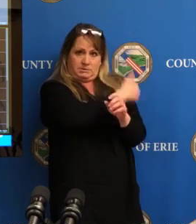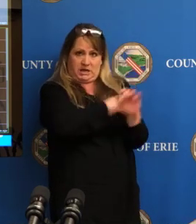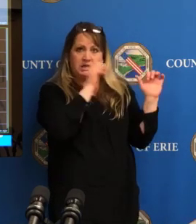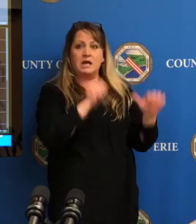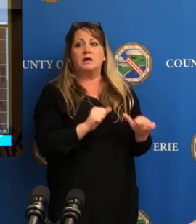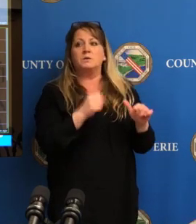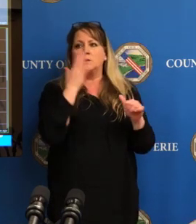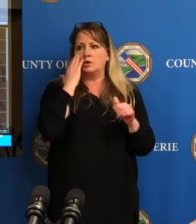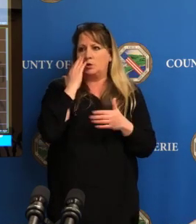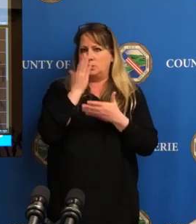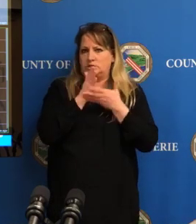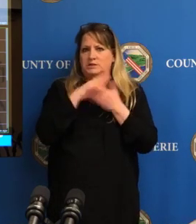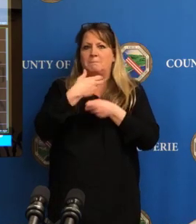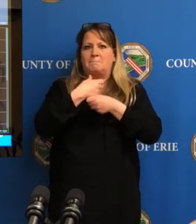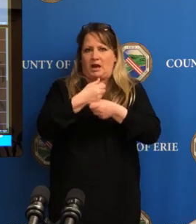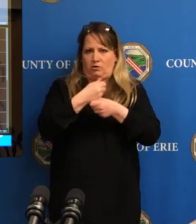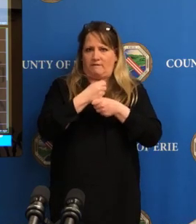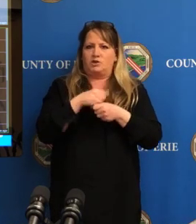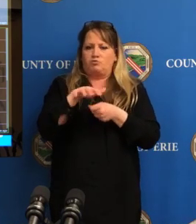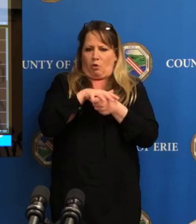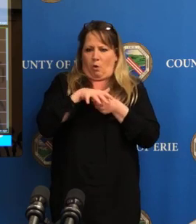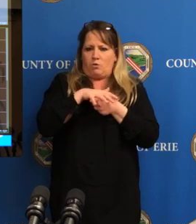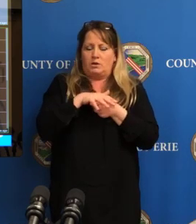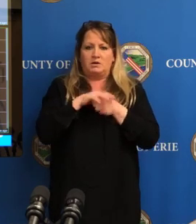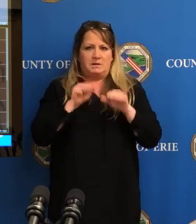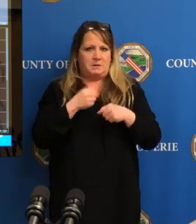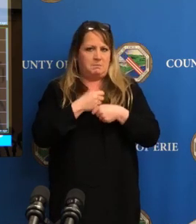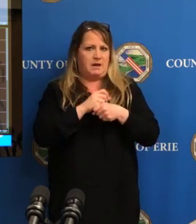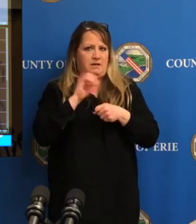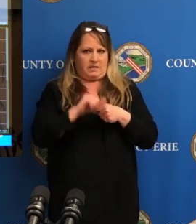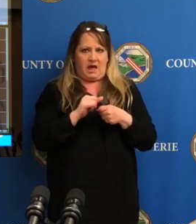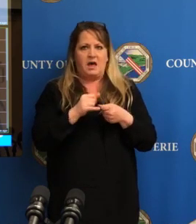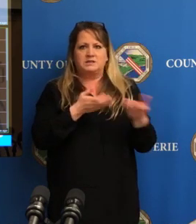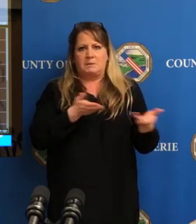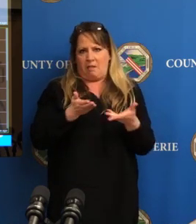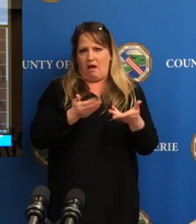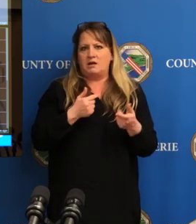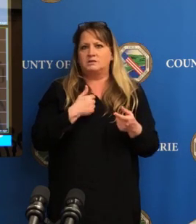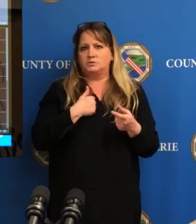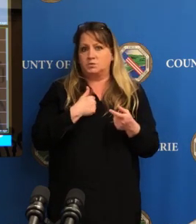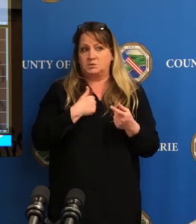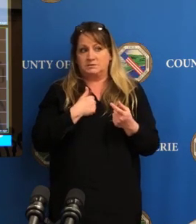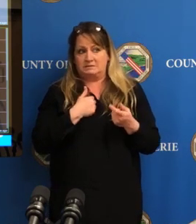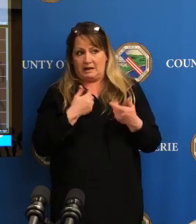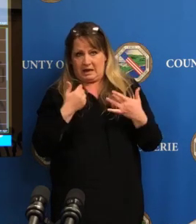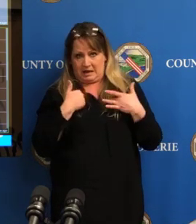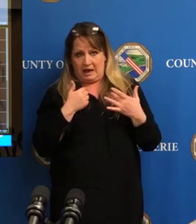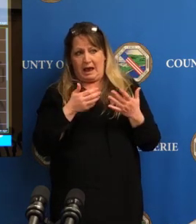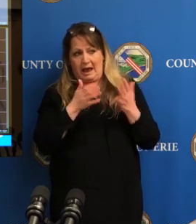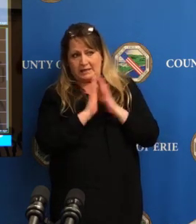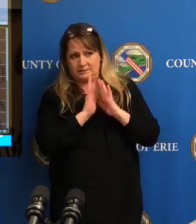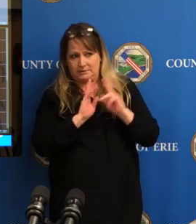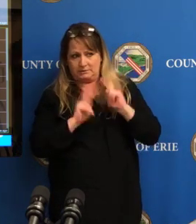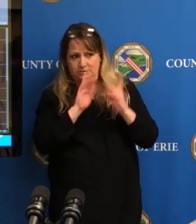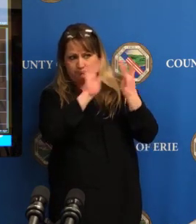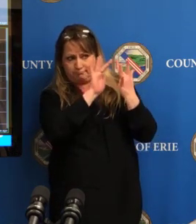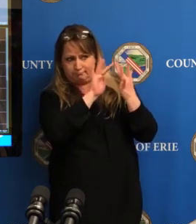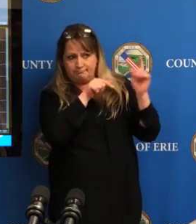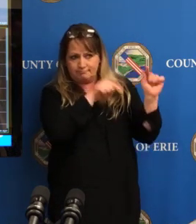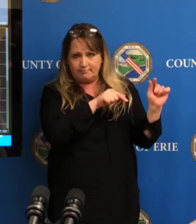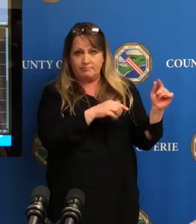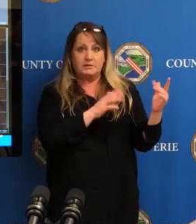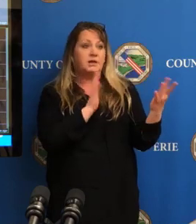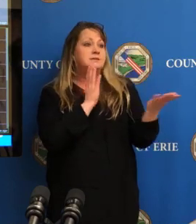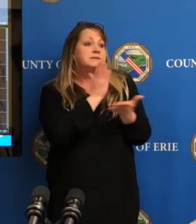of manufacturers locally who make some of these supplies. We've had representatives reach out to them. We've also had some of those companies reach out to